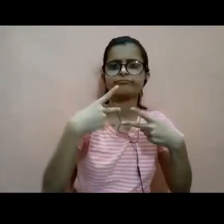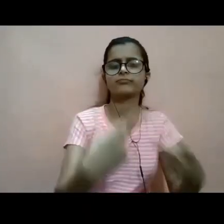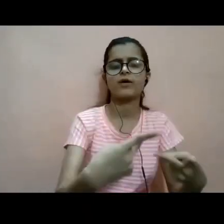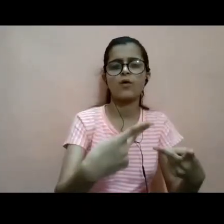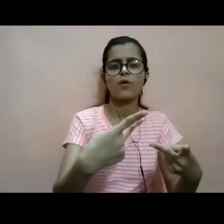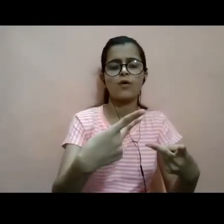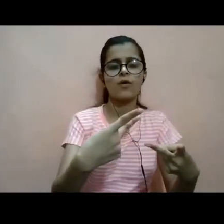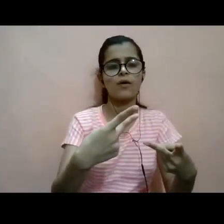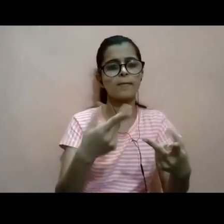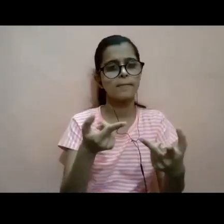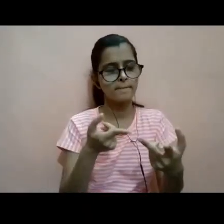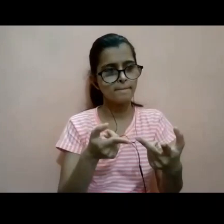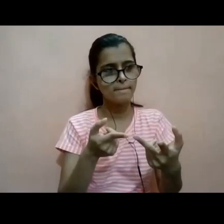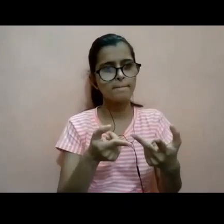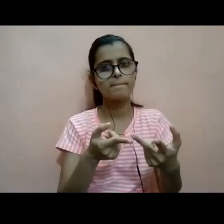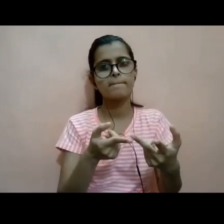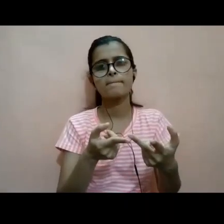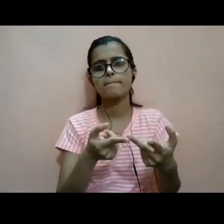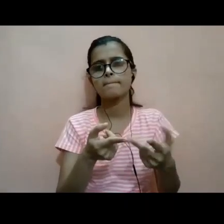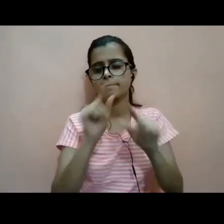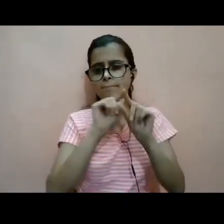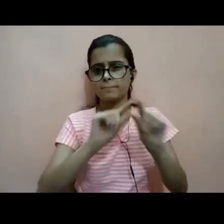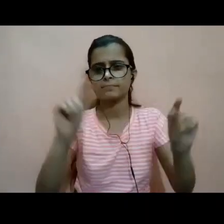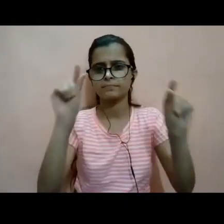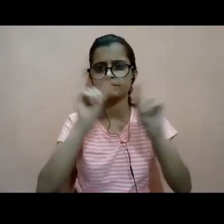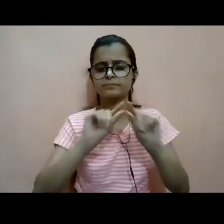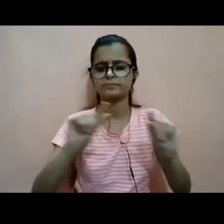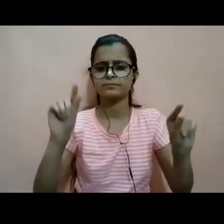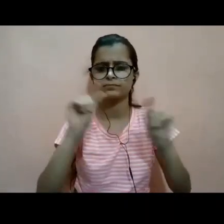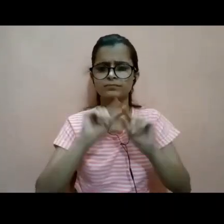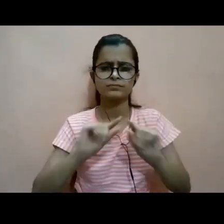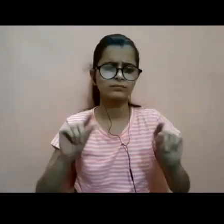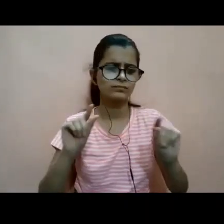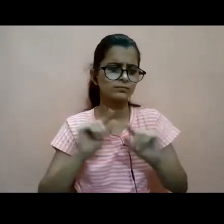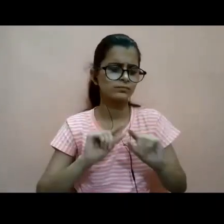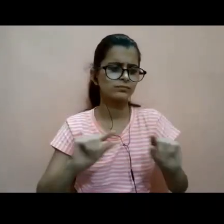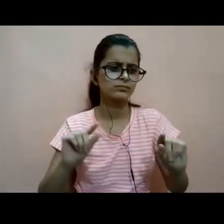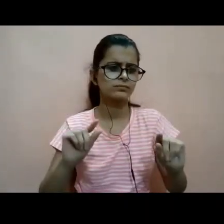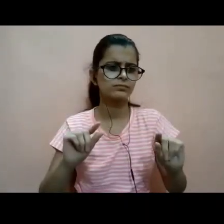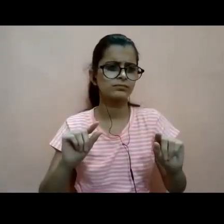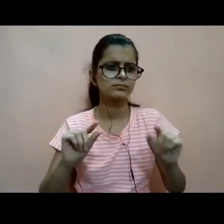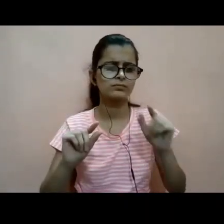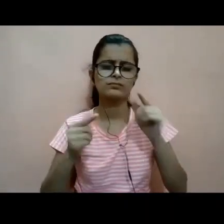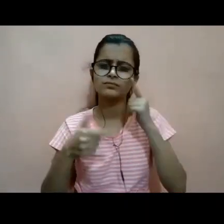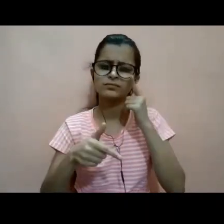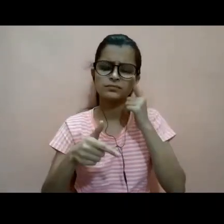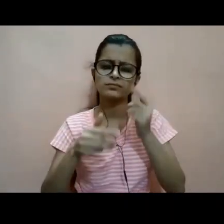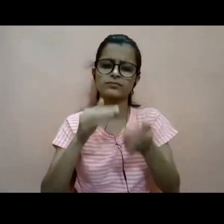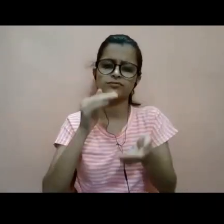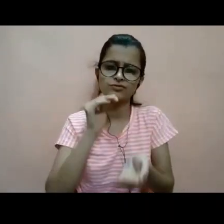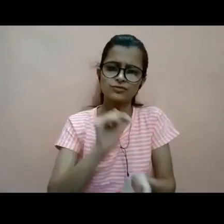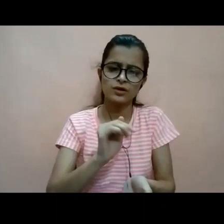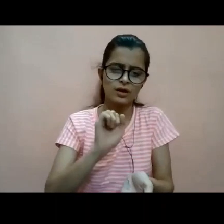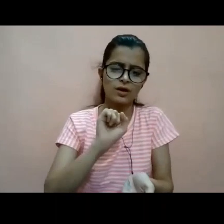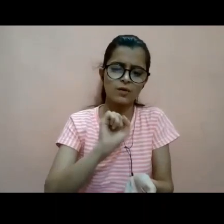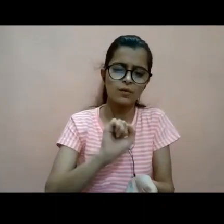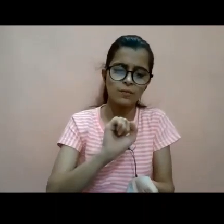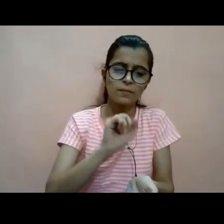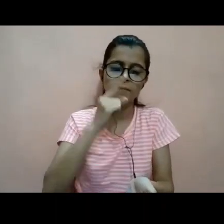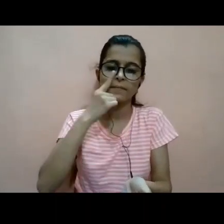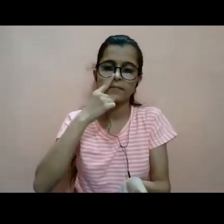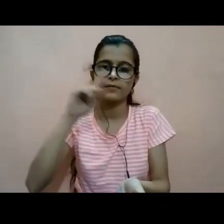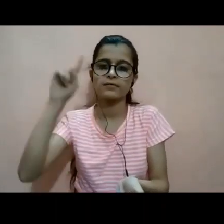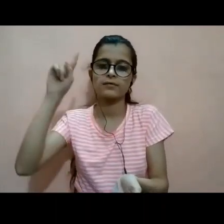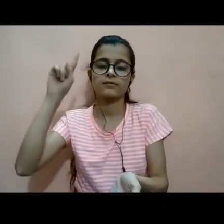a narration where a schizophrenic child hits his mother so badly